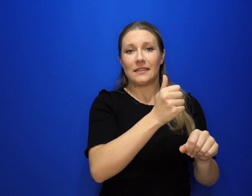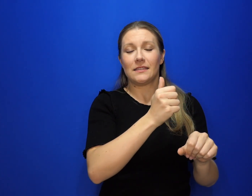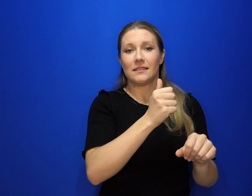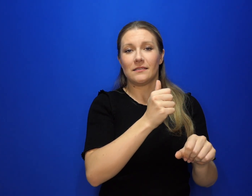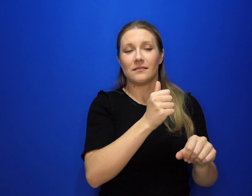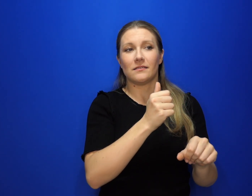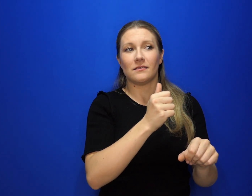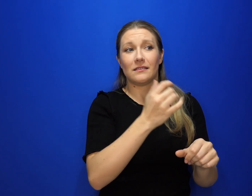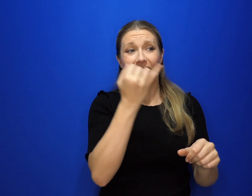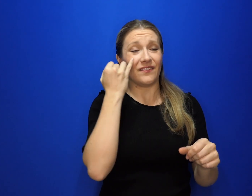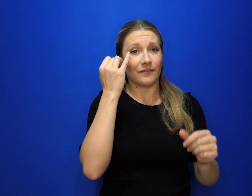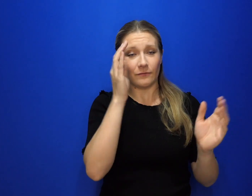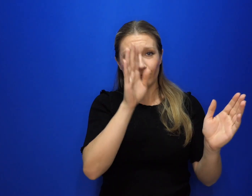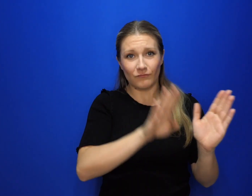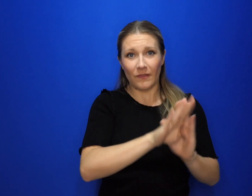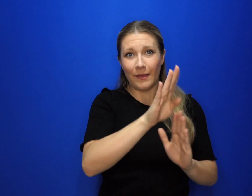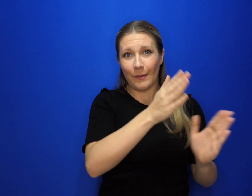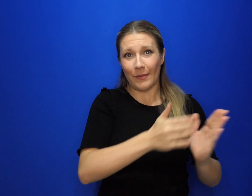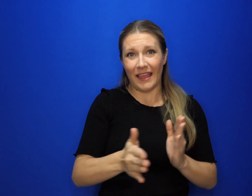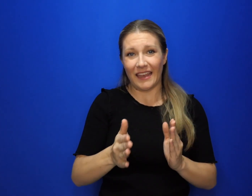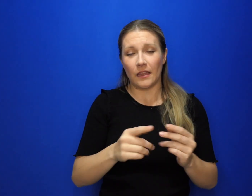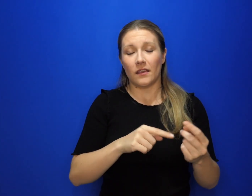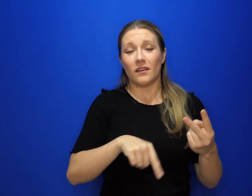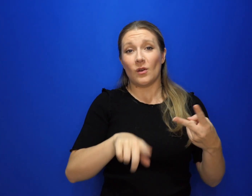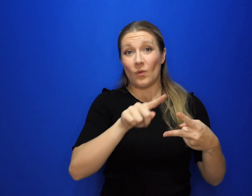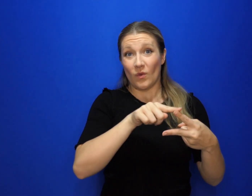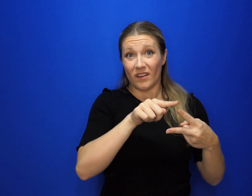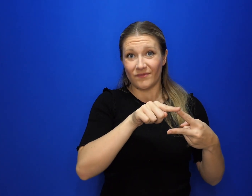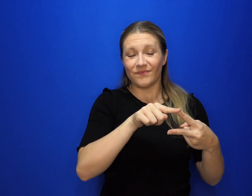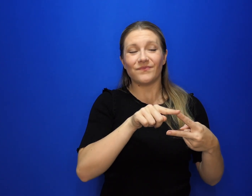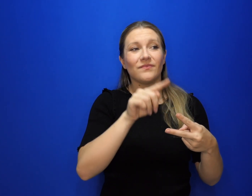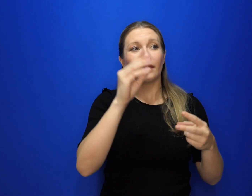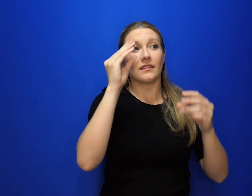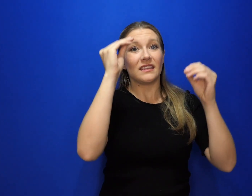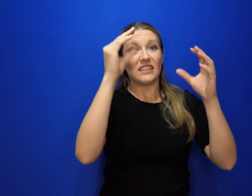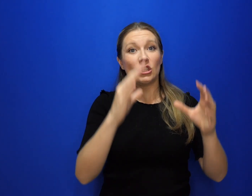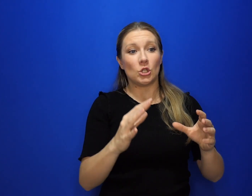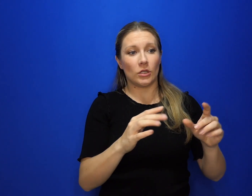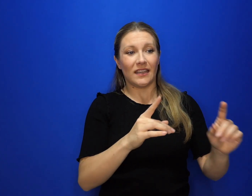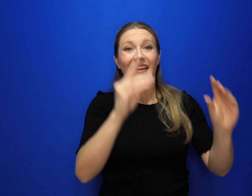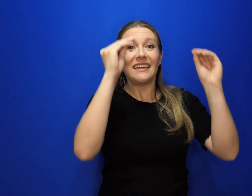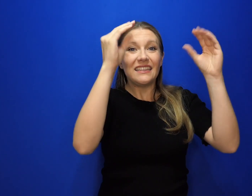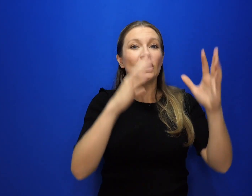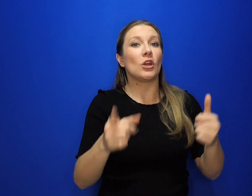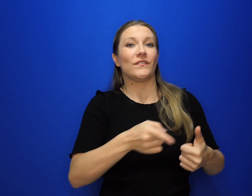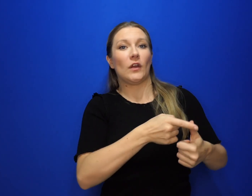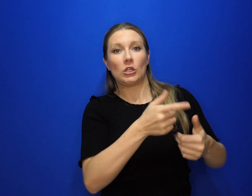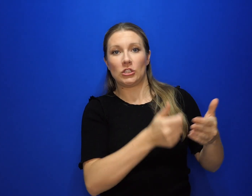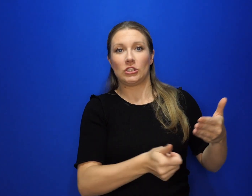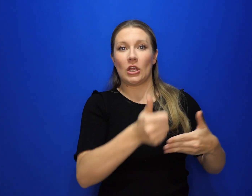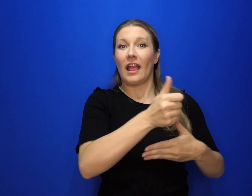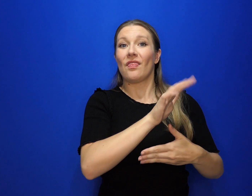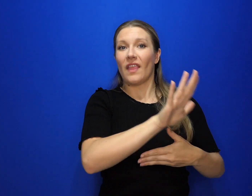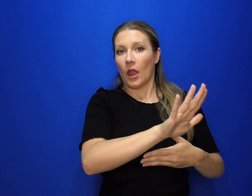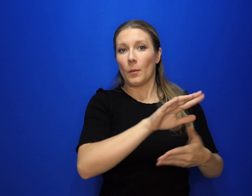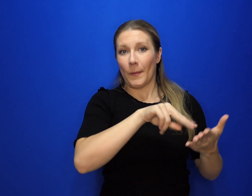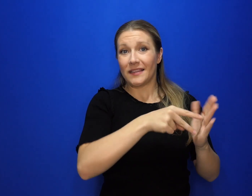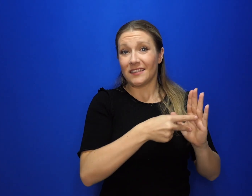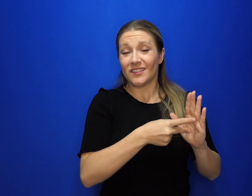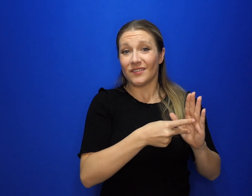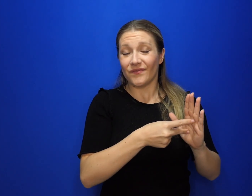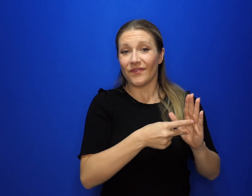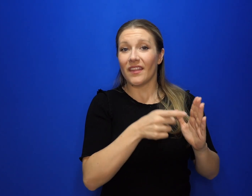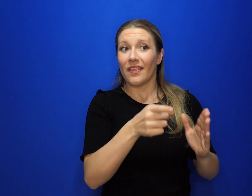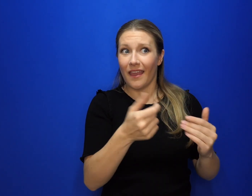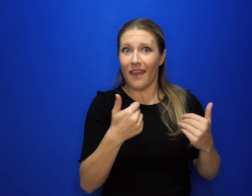that you have to have when you're coming up with a plan for your child. One, a teacher is first a teacher. Mm-hmm. That is what they are there